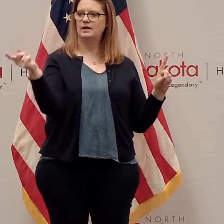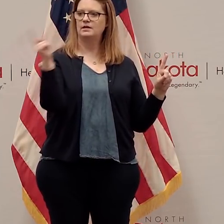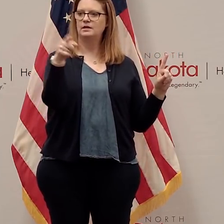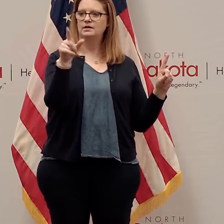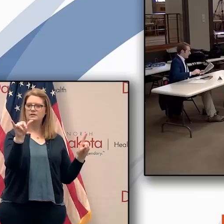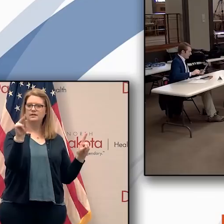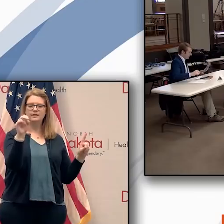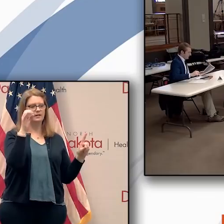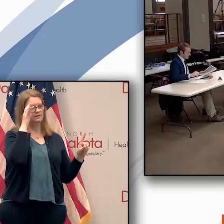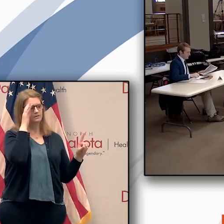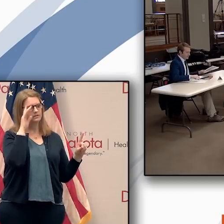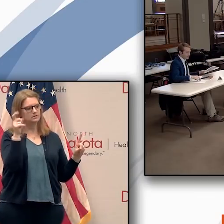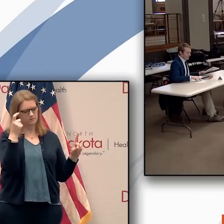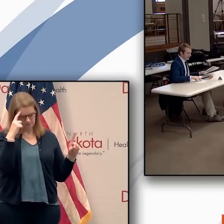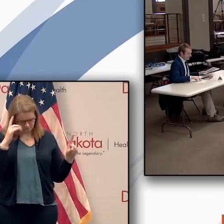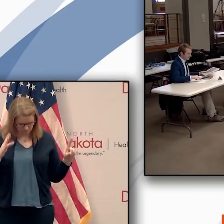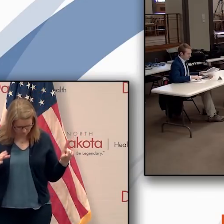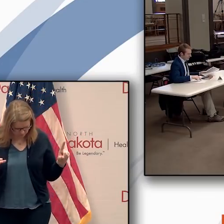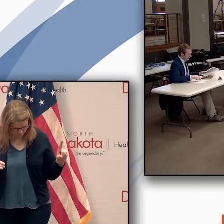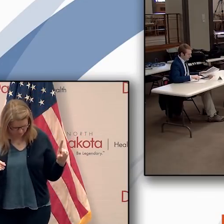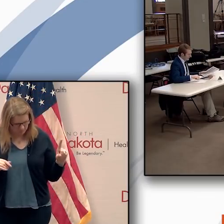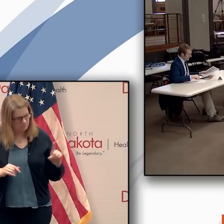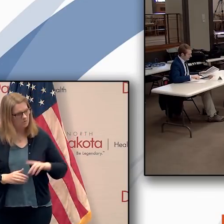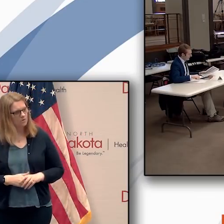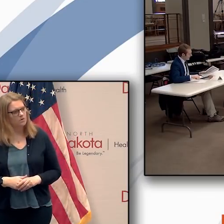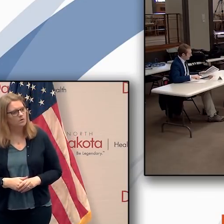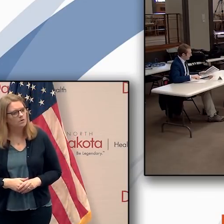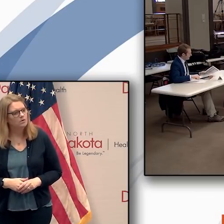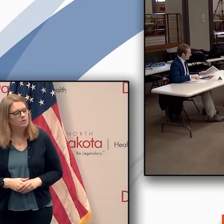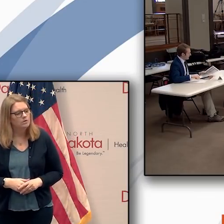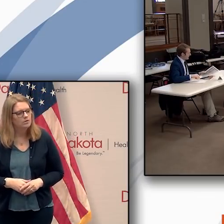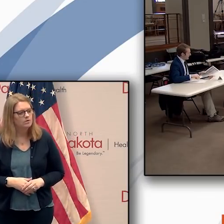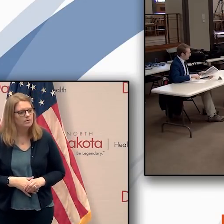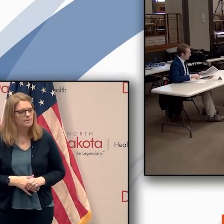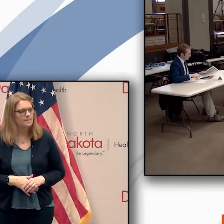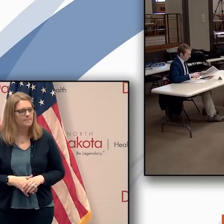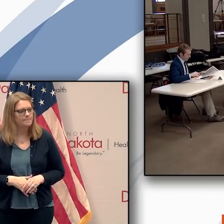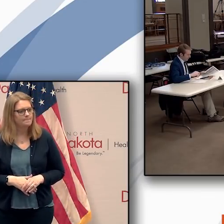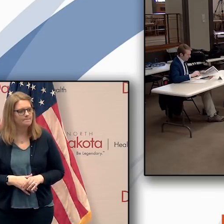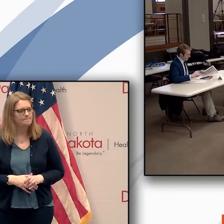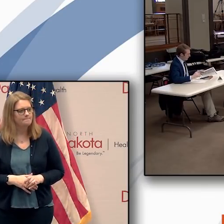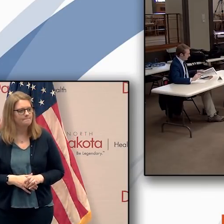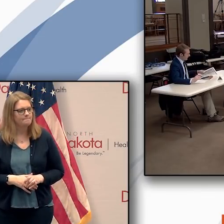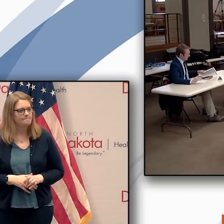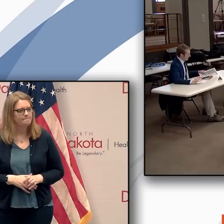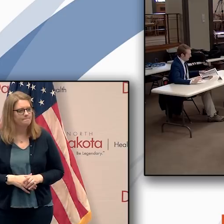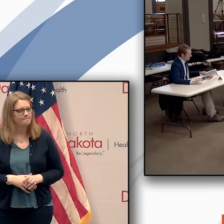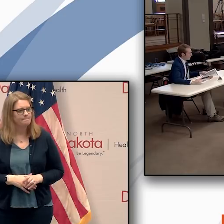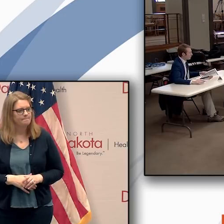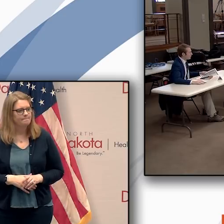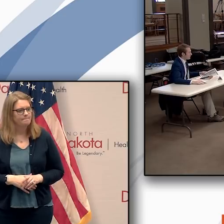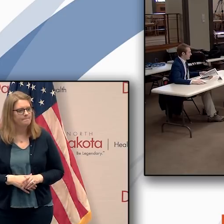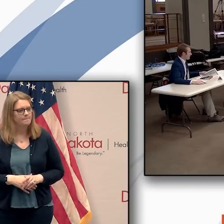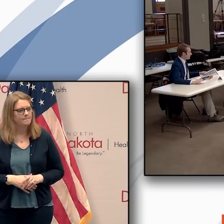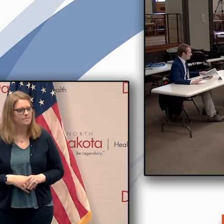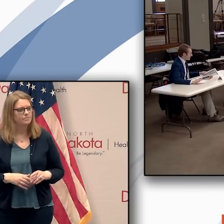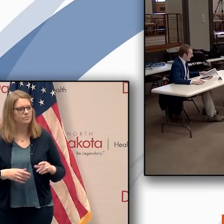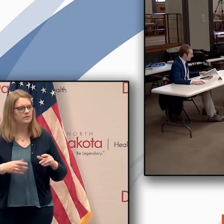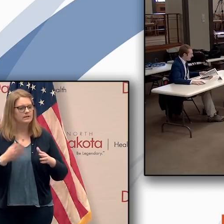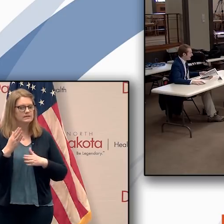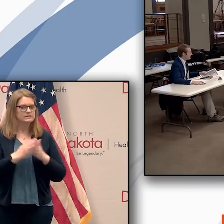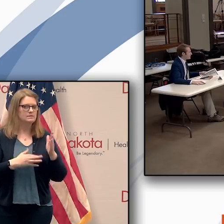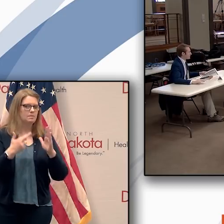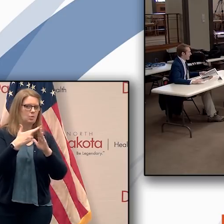Lane. Governor, yesterday you said that a lot of these protocols and whatnot, some of them would be rules, some of them